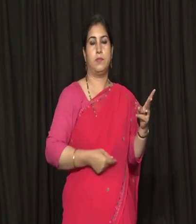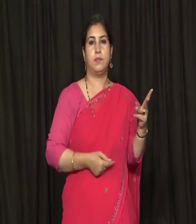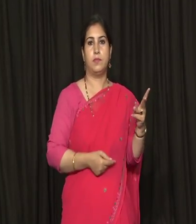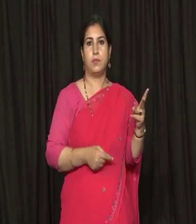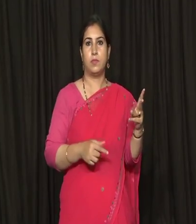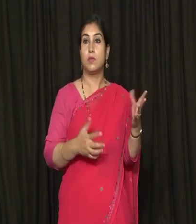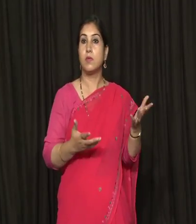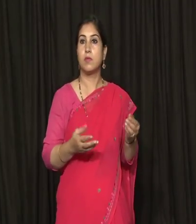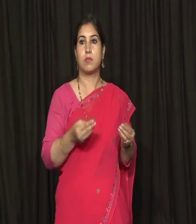to Germany.